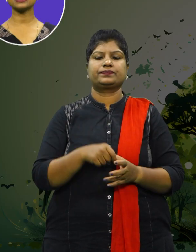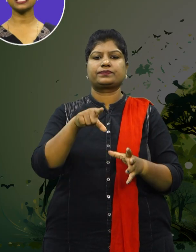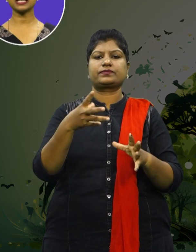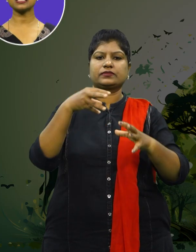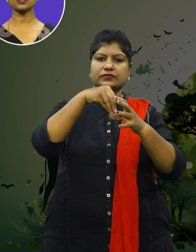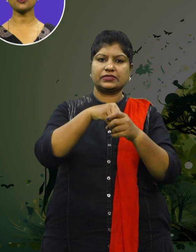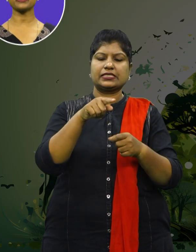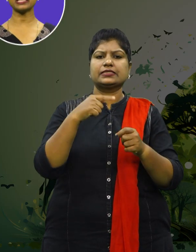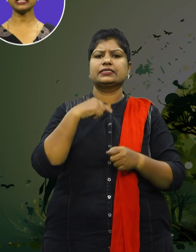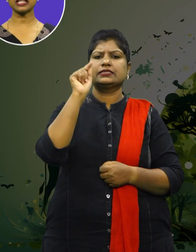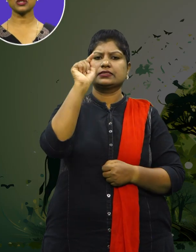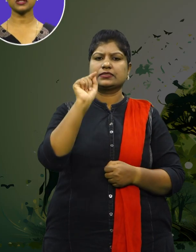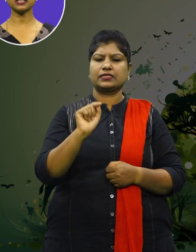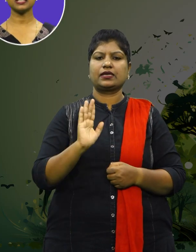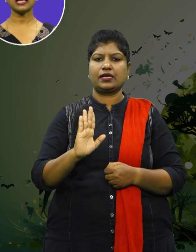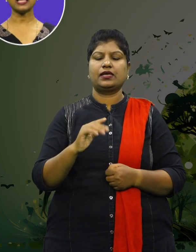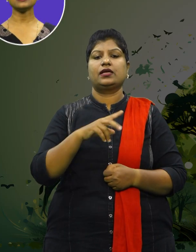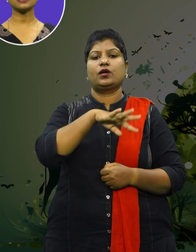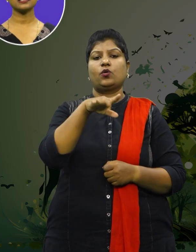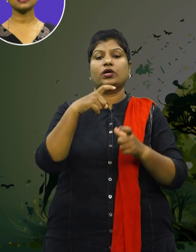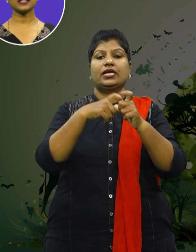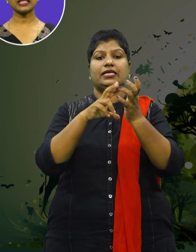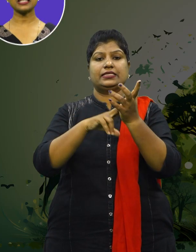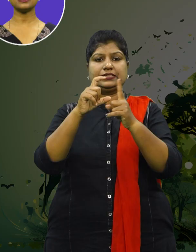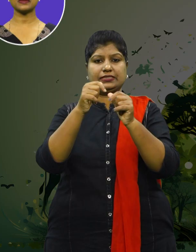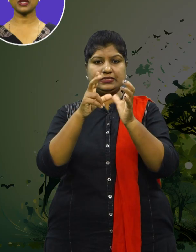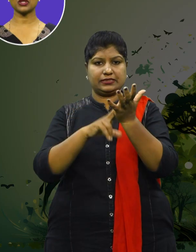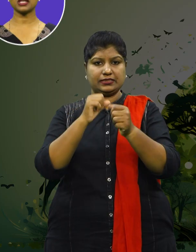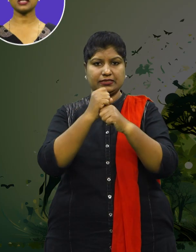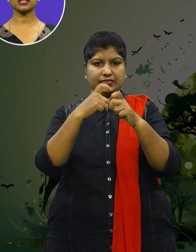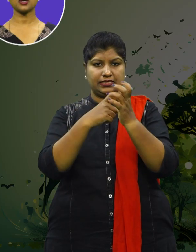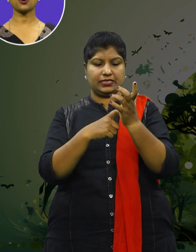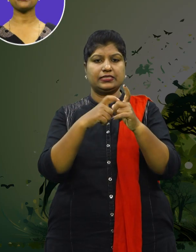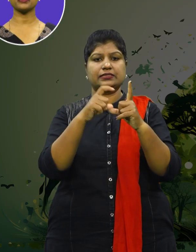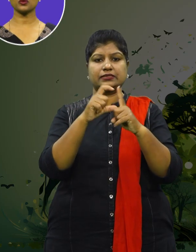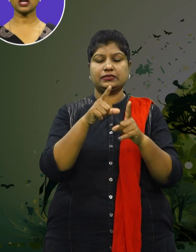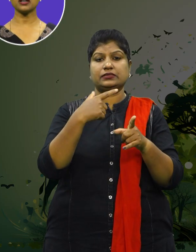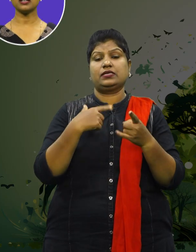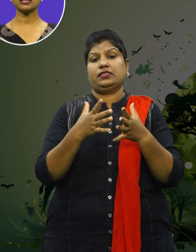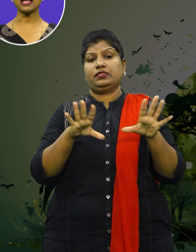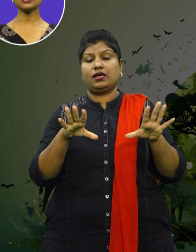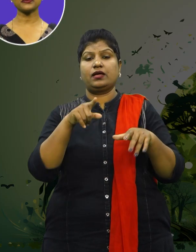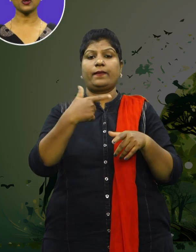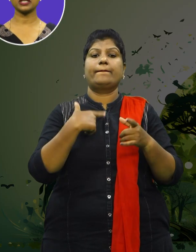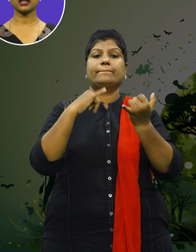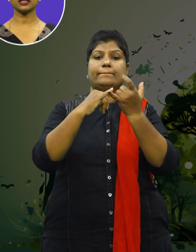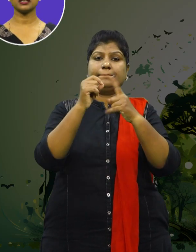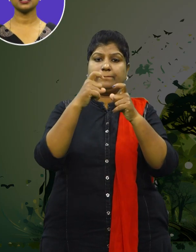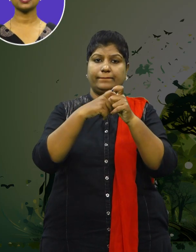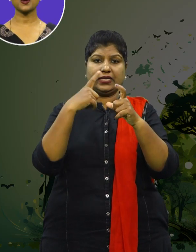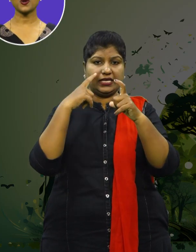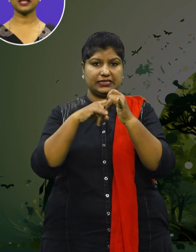containing the details of endangered and threatened species of flora and